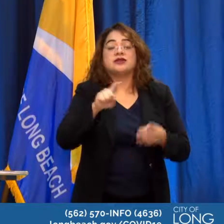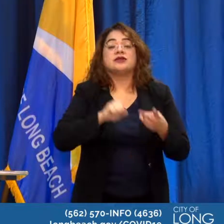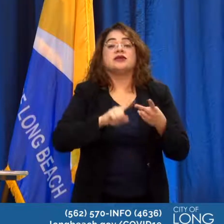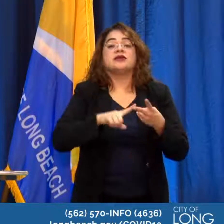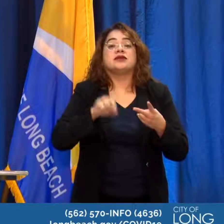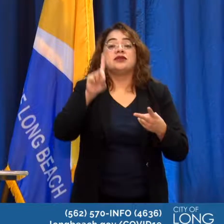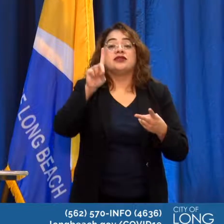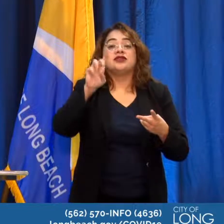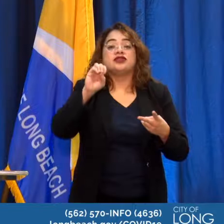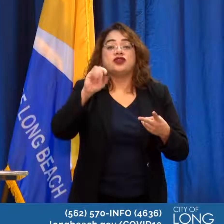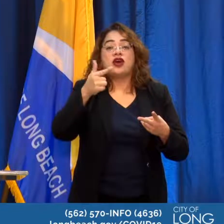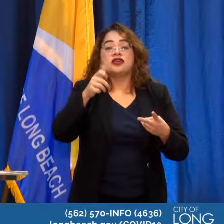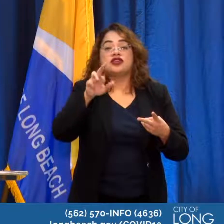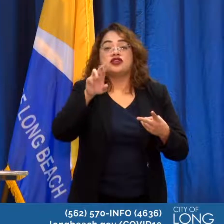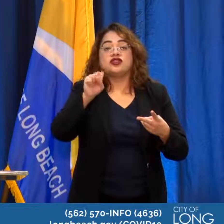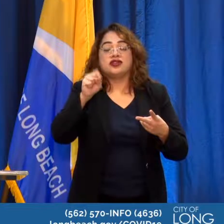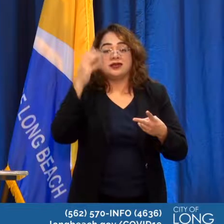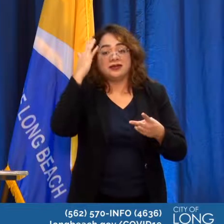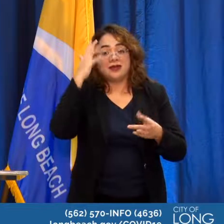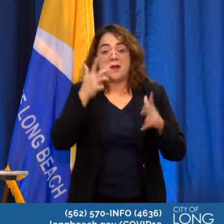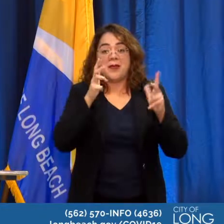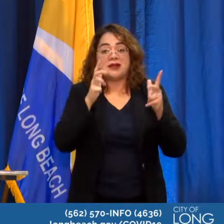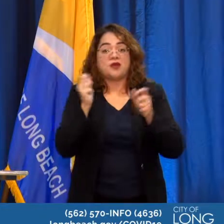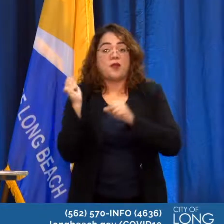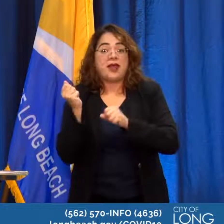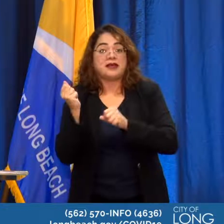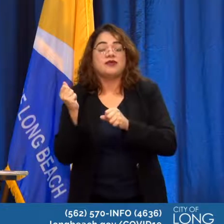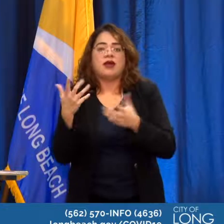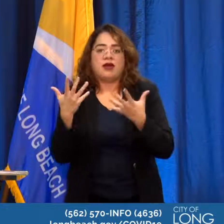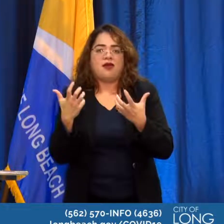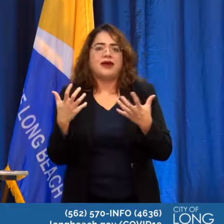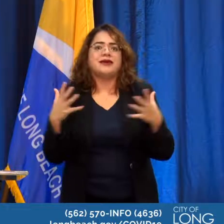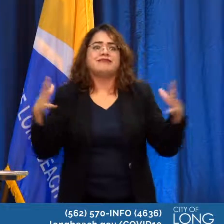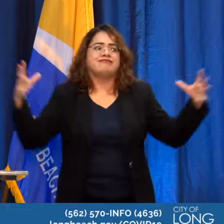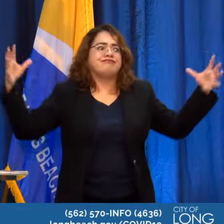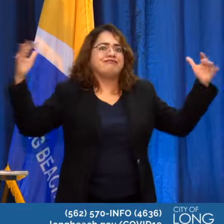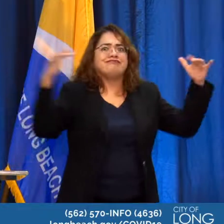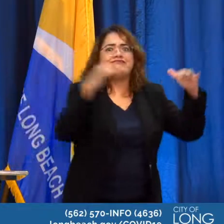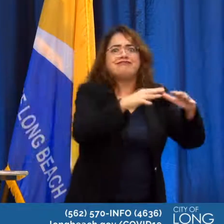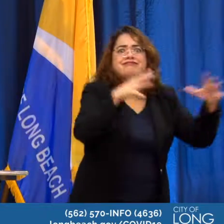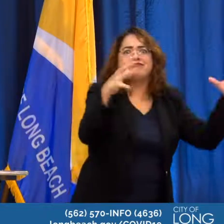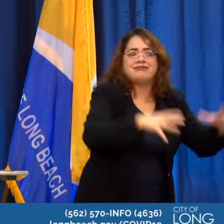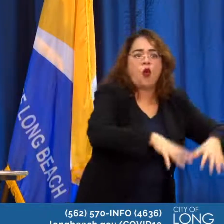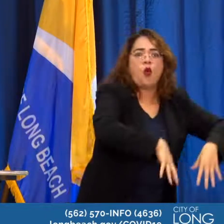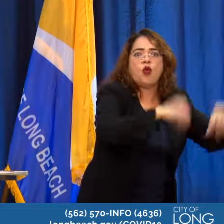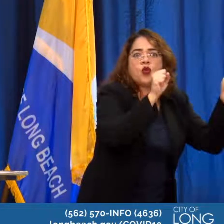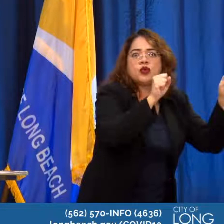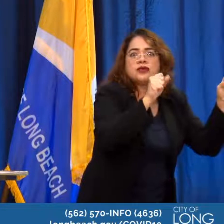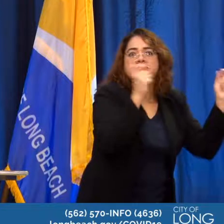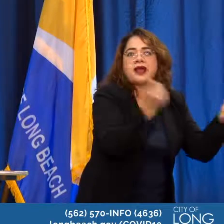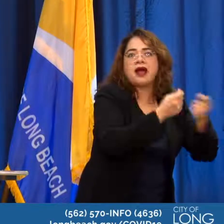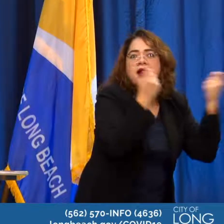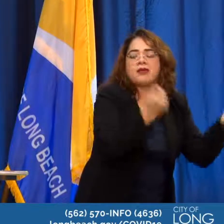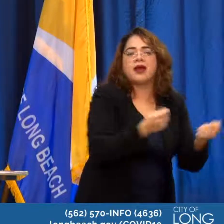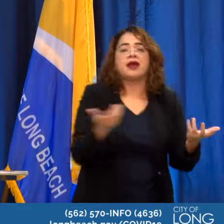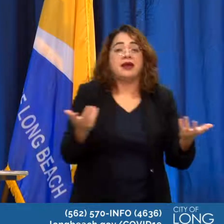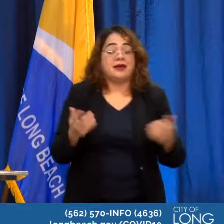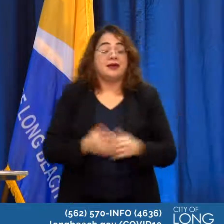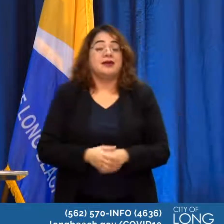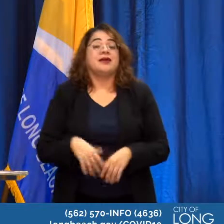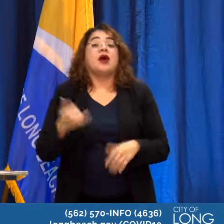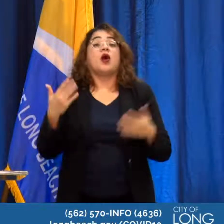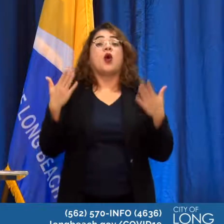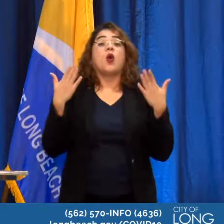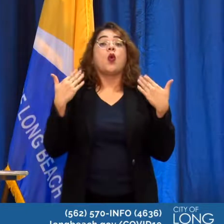who are out and just more opportunities for which people want to celebrate. And, I think also the cooler weather has started to